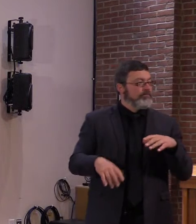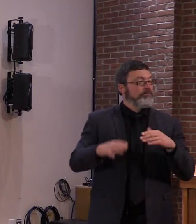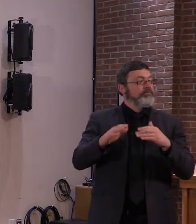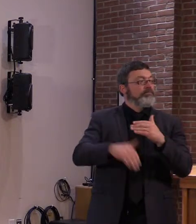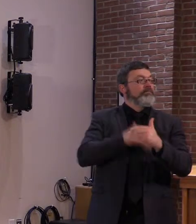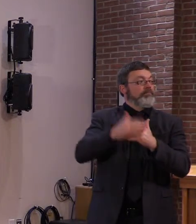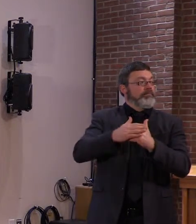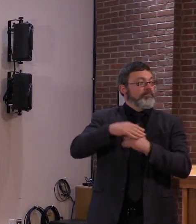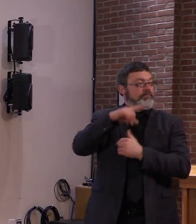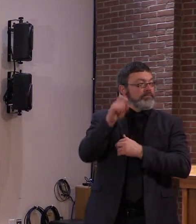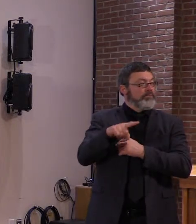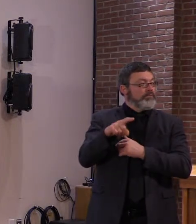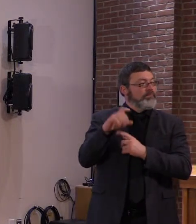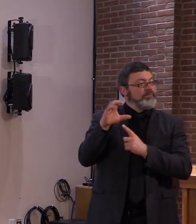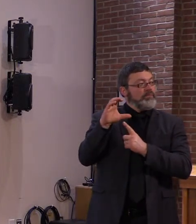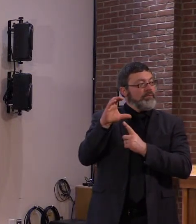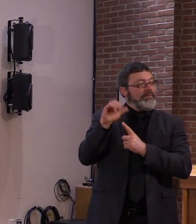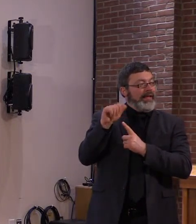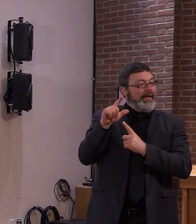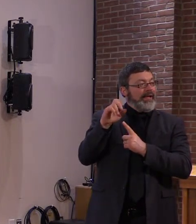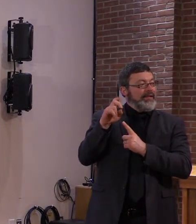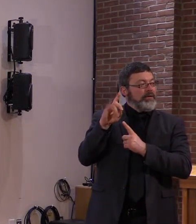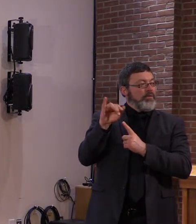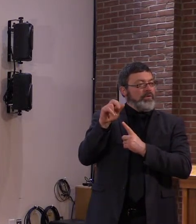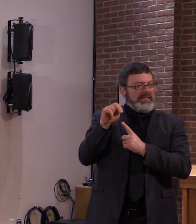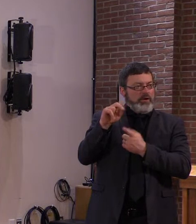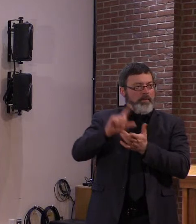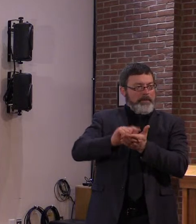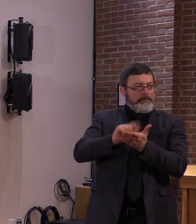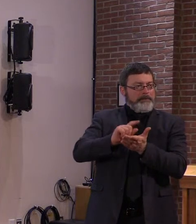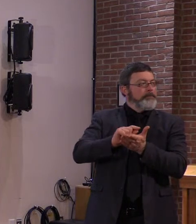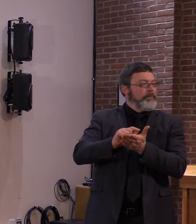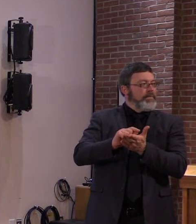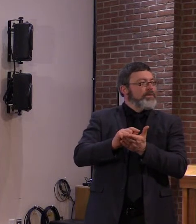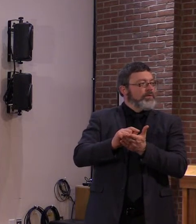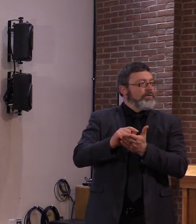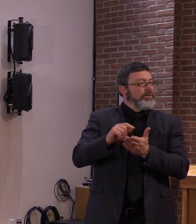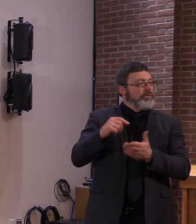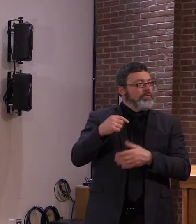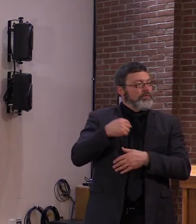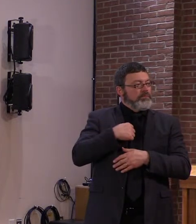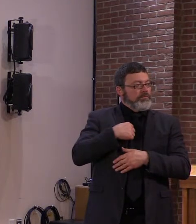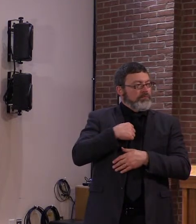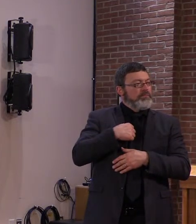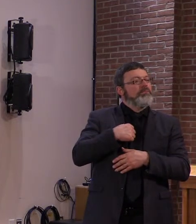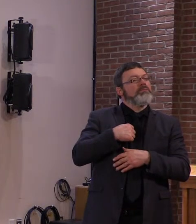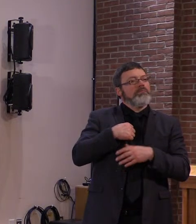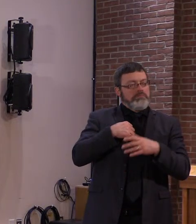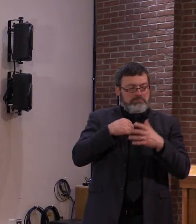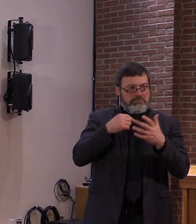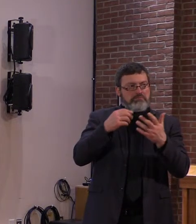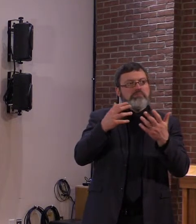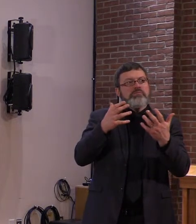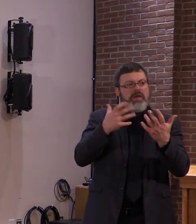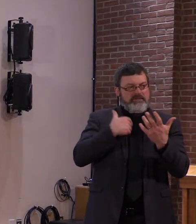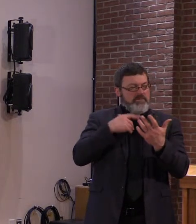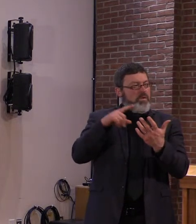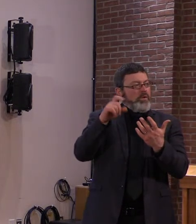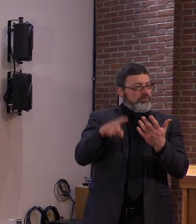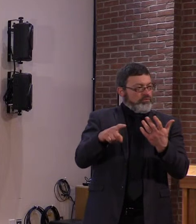on that situation. It was breaking as we were holding the press conference. The question came up. I answered